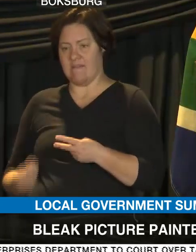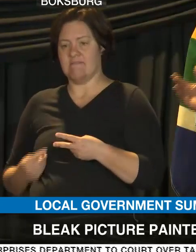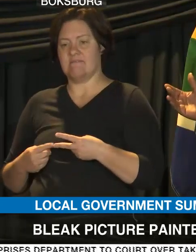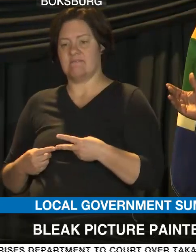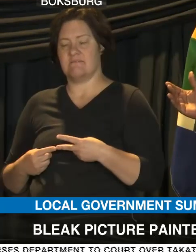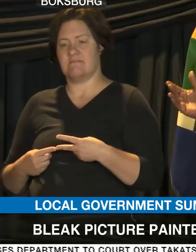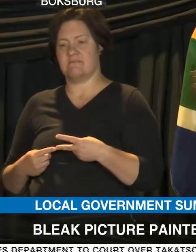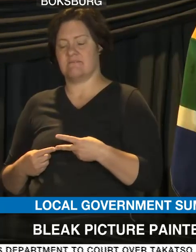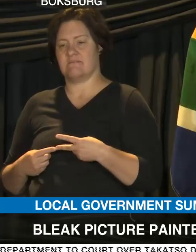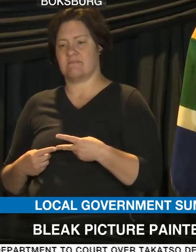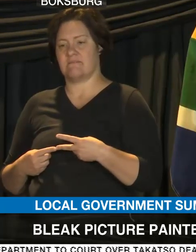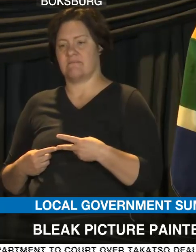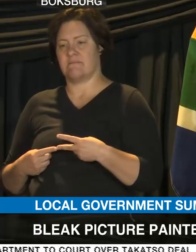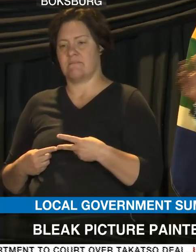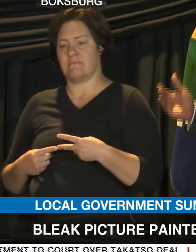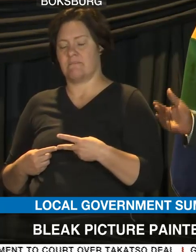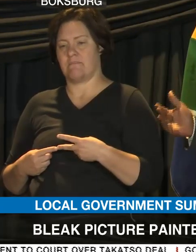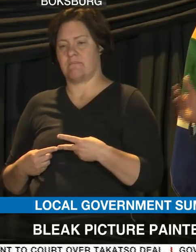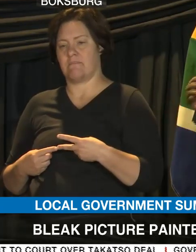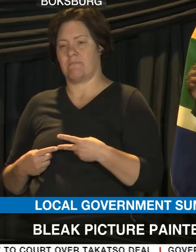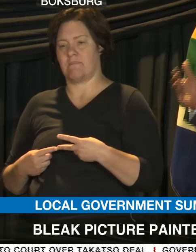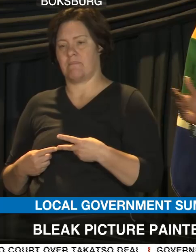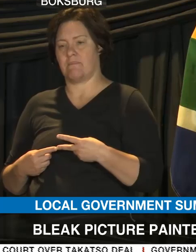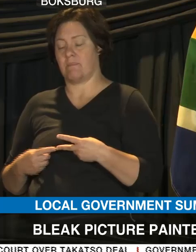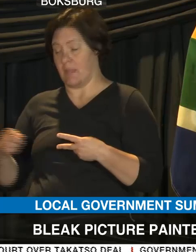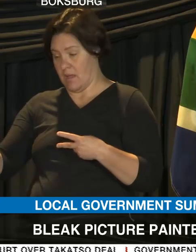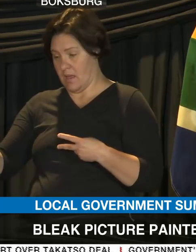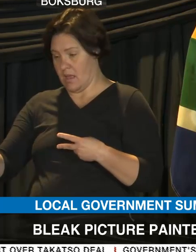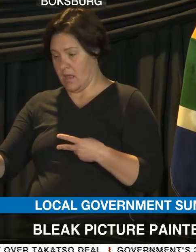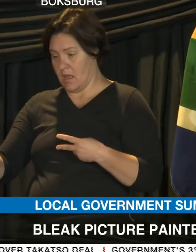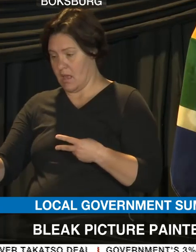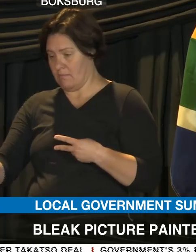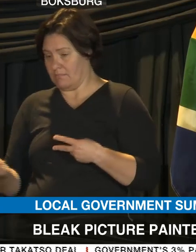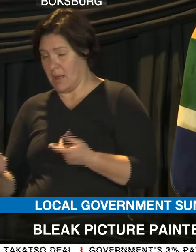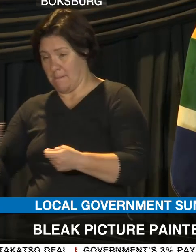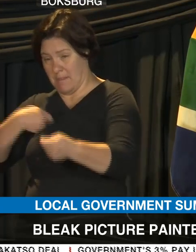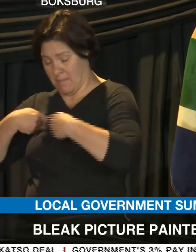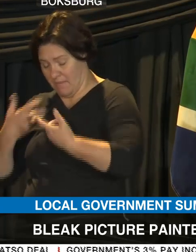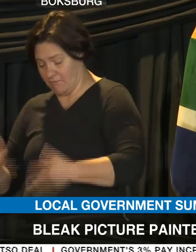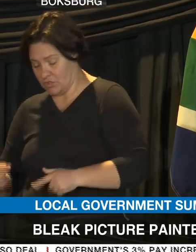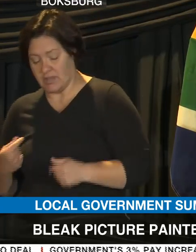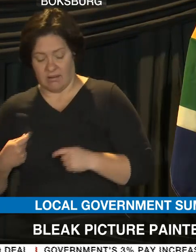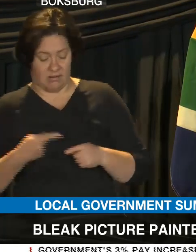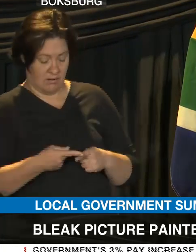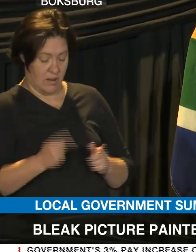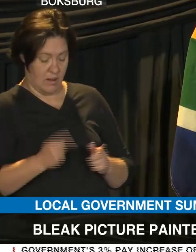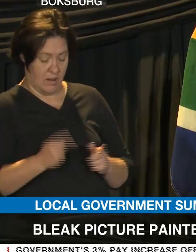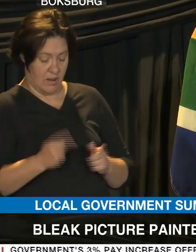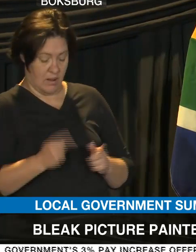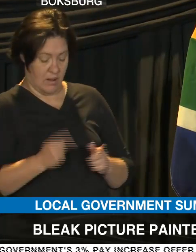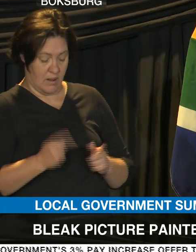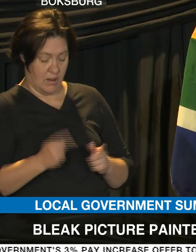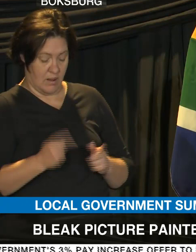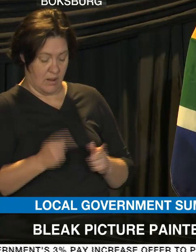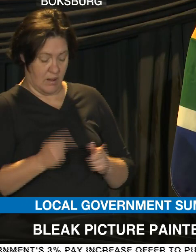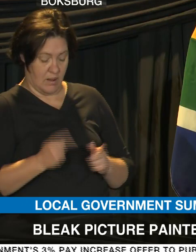pay up quite a number of your own expenses, be it salaries and other products and services that you